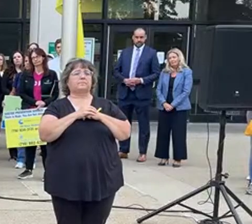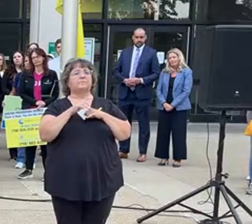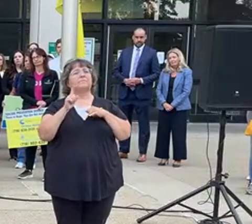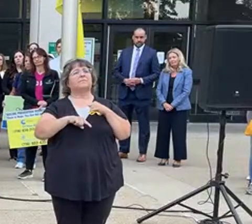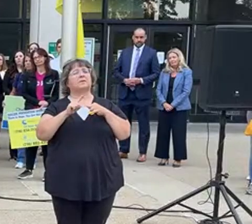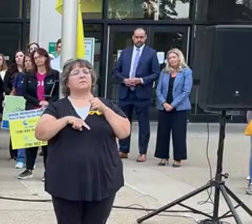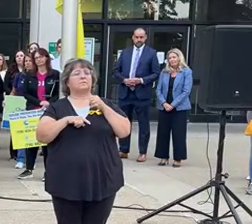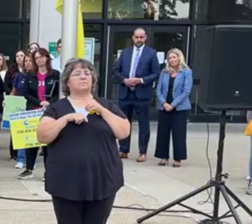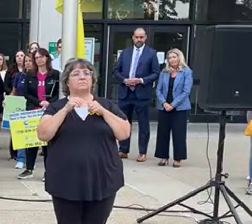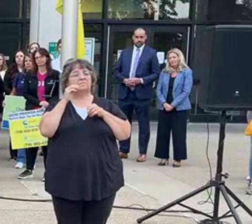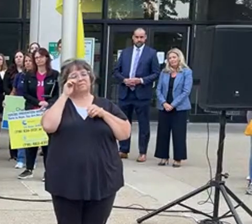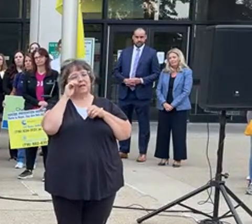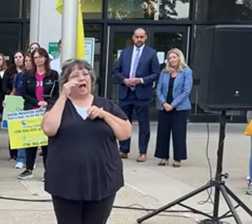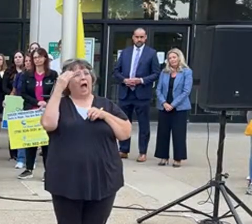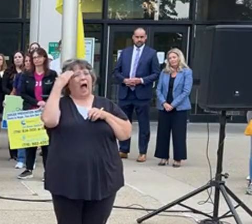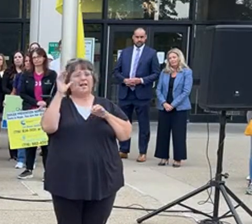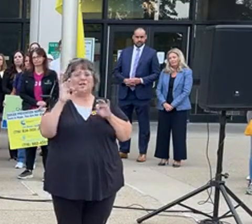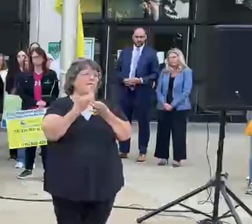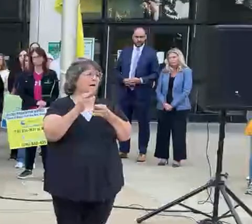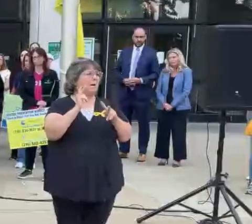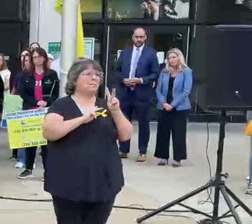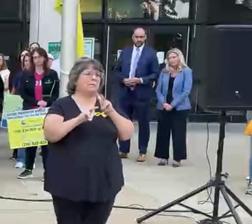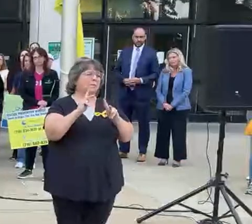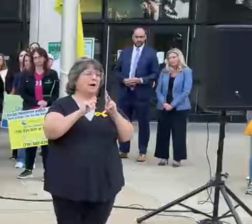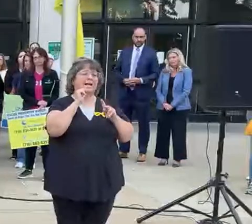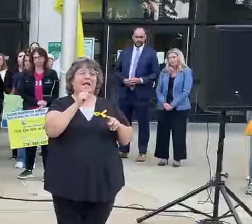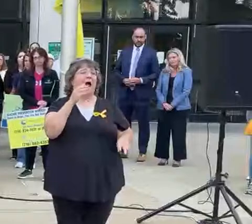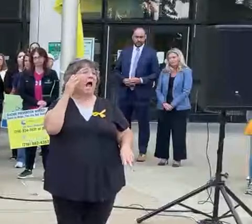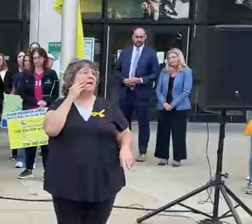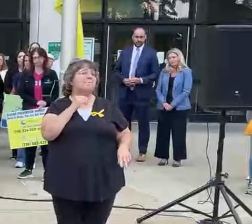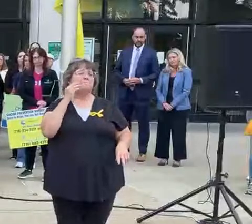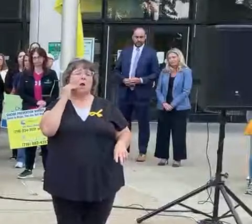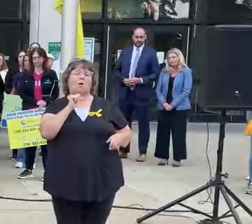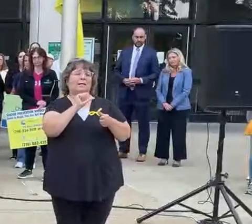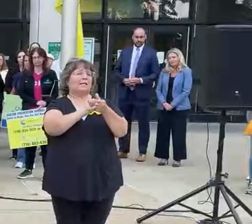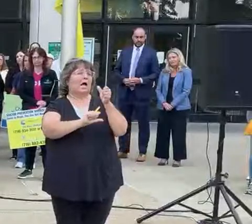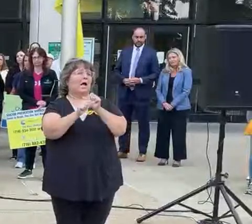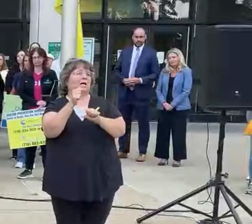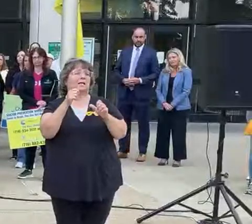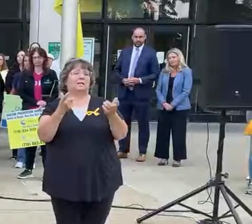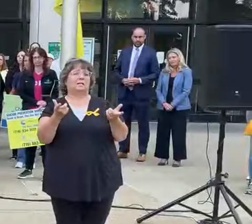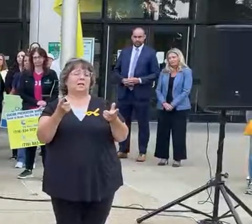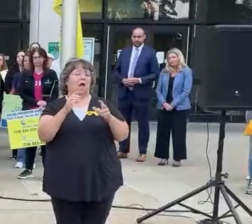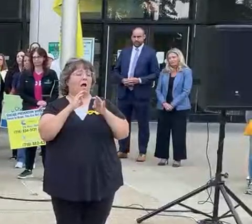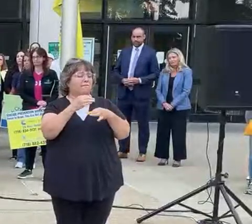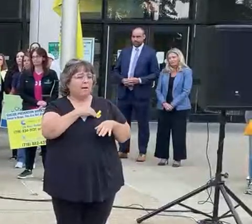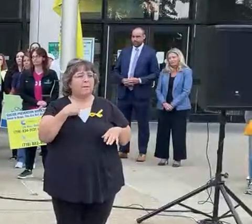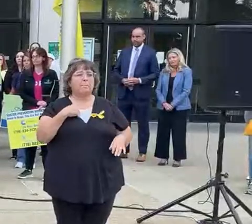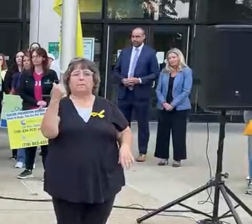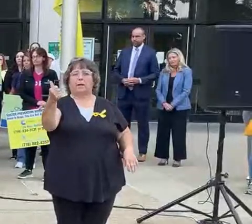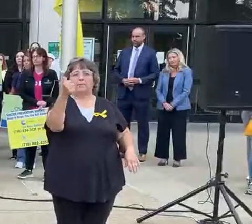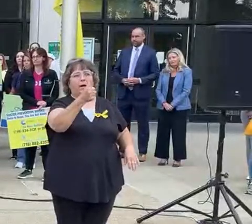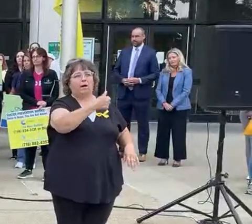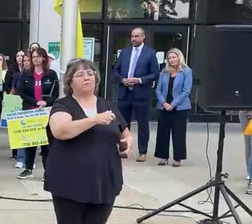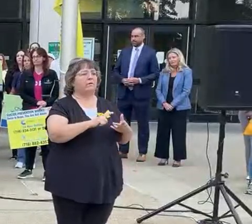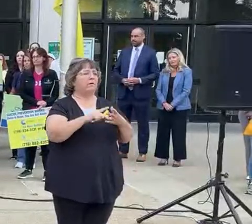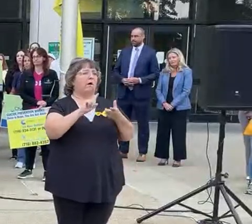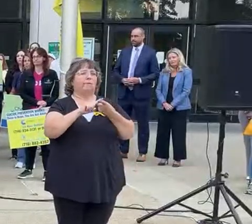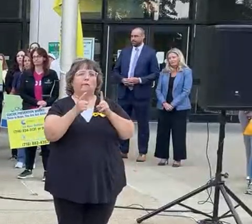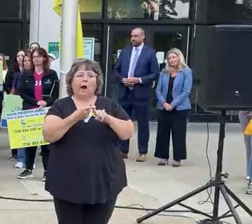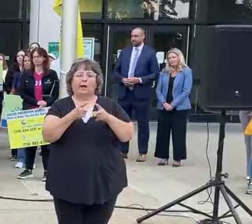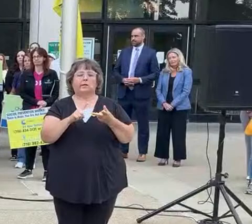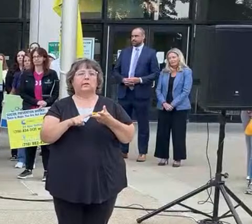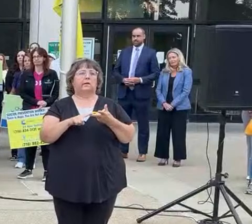Finally, I really don't know any family or people who in some ways been touched by suicide, whether it's a family member themselves, a